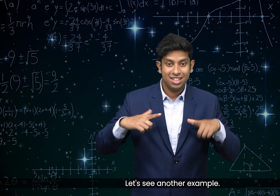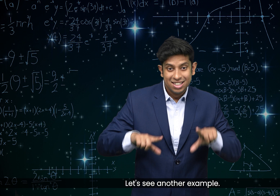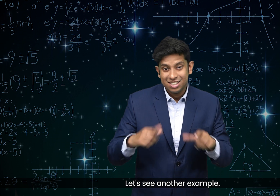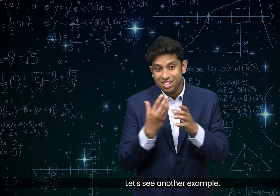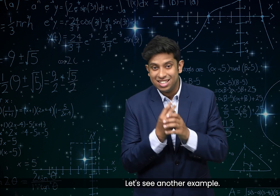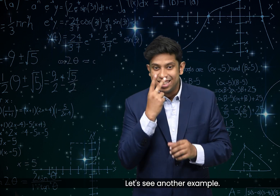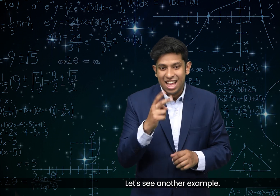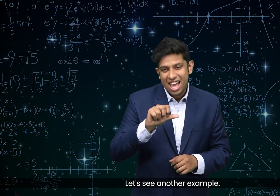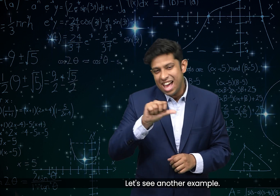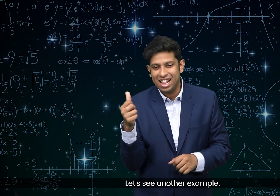Let us see another example.